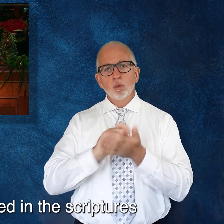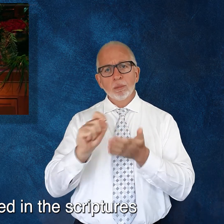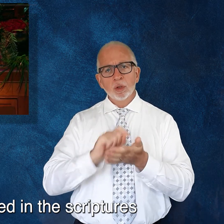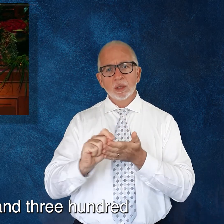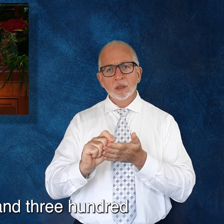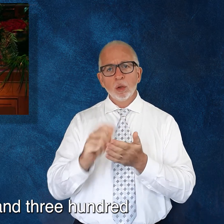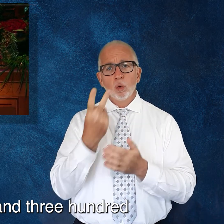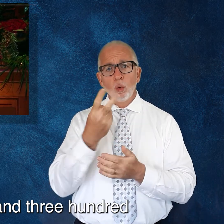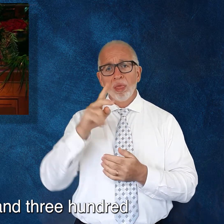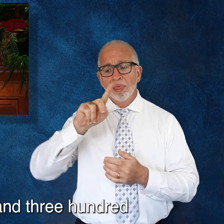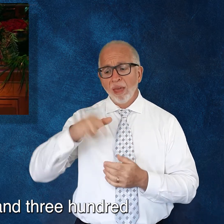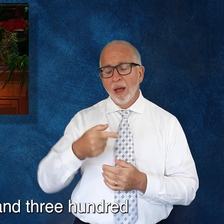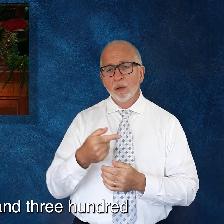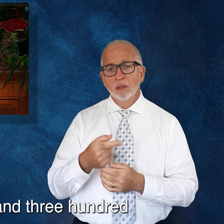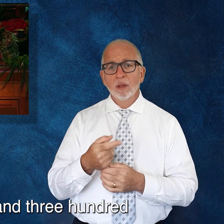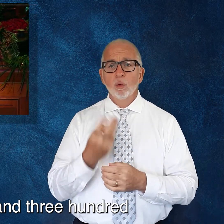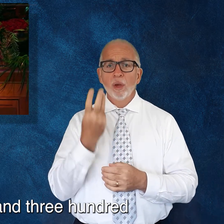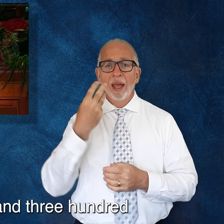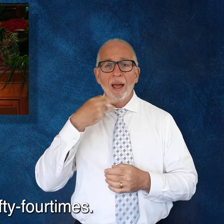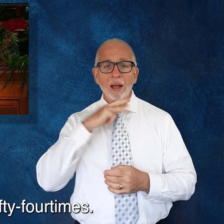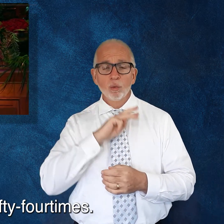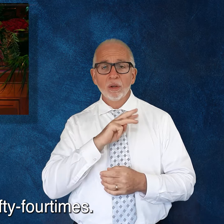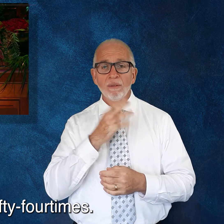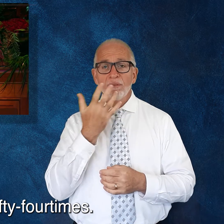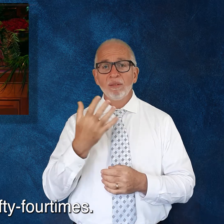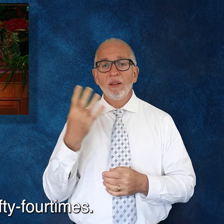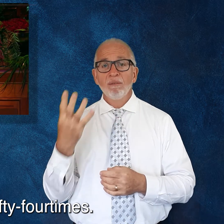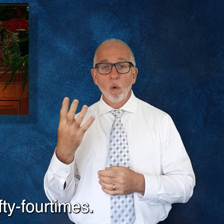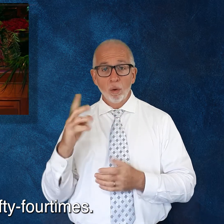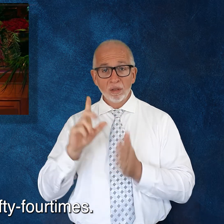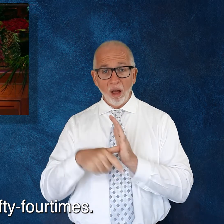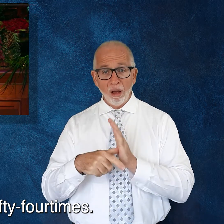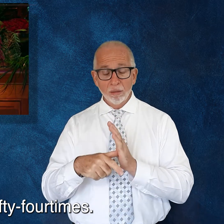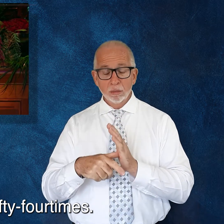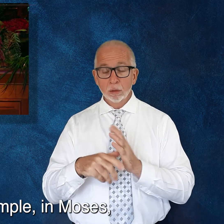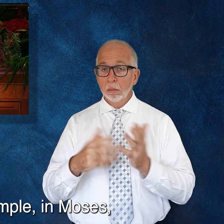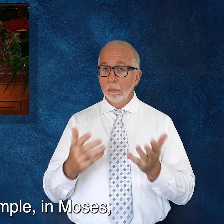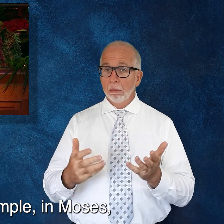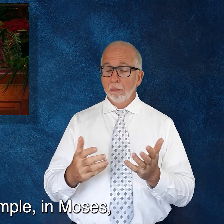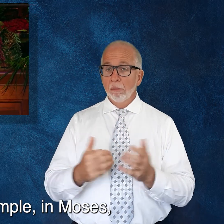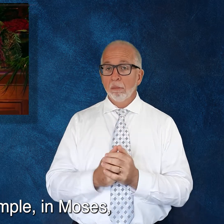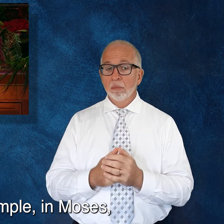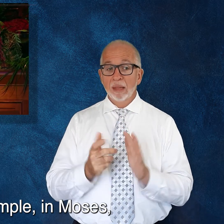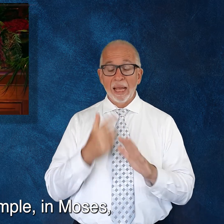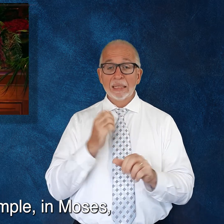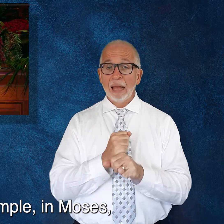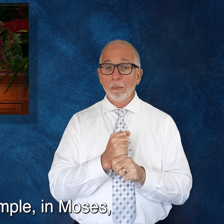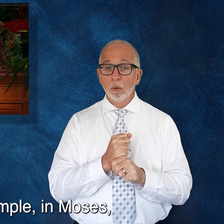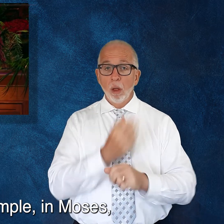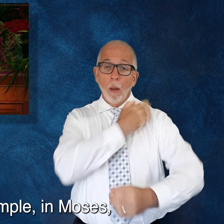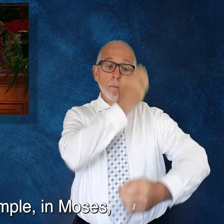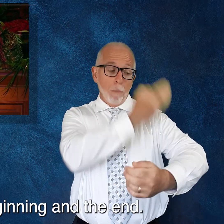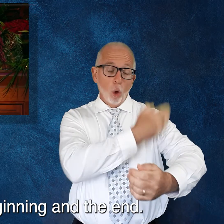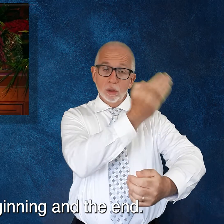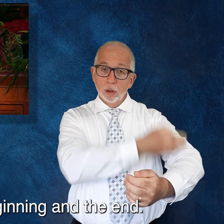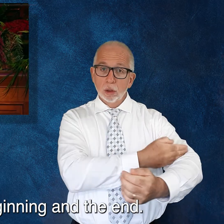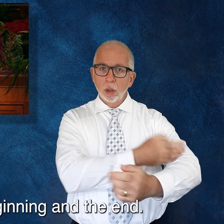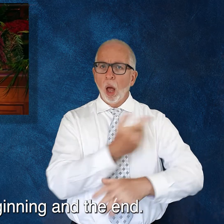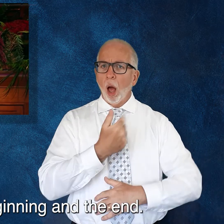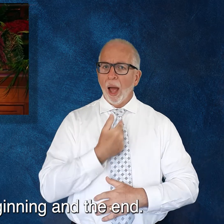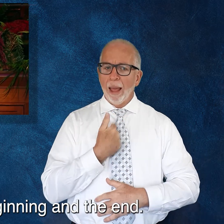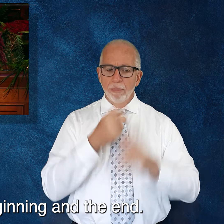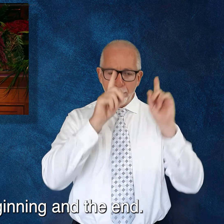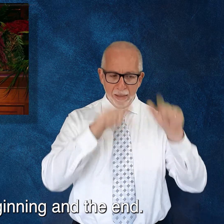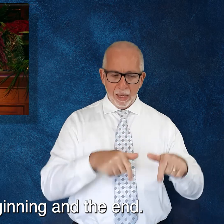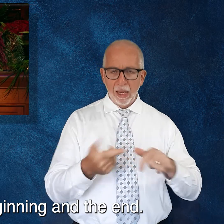scriptures 2,354 times. For example, in Moses, I am the